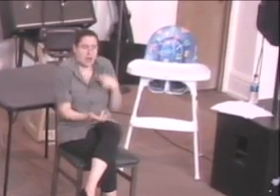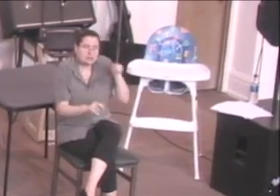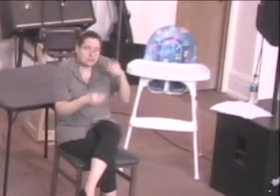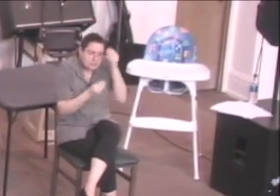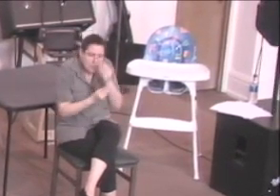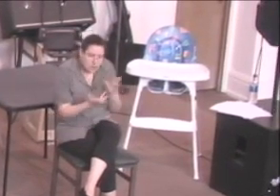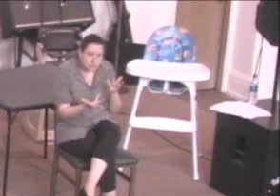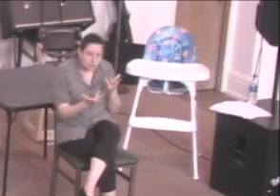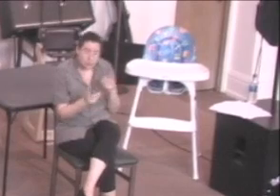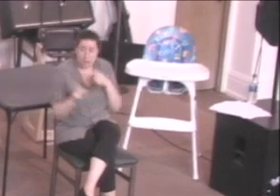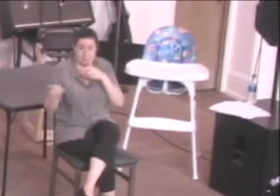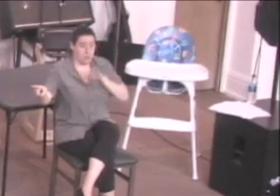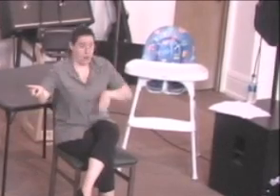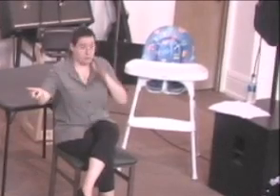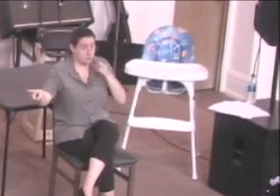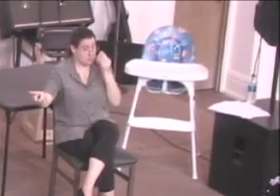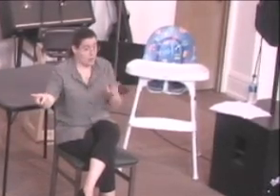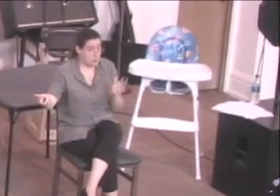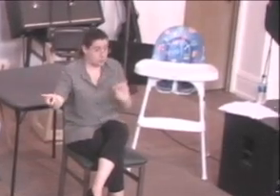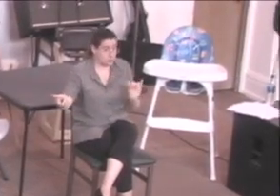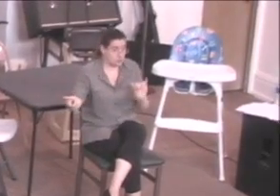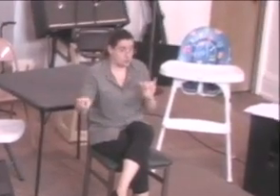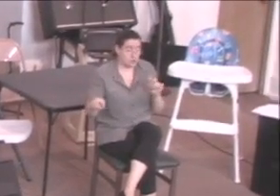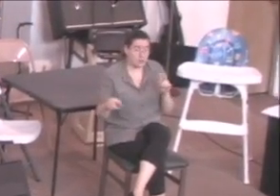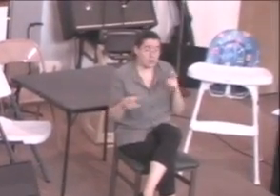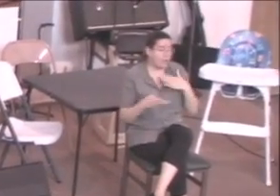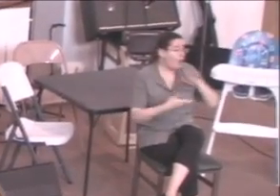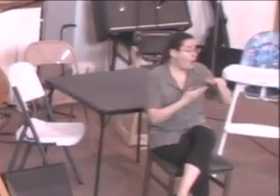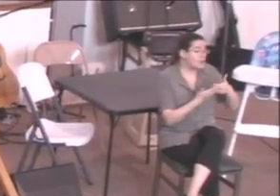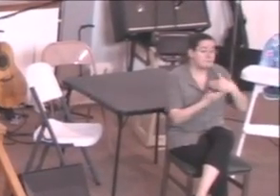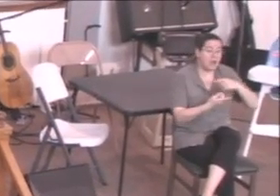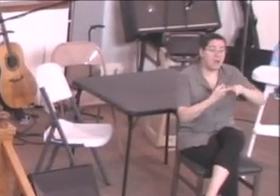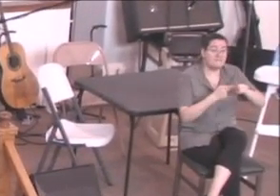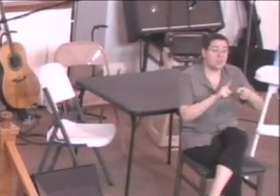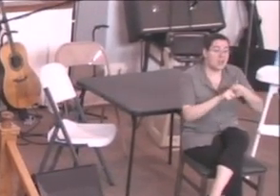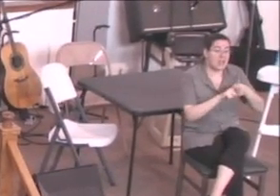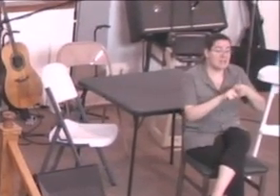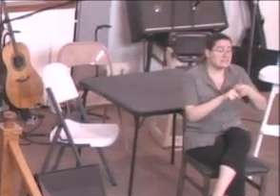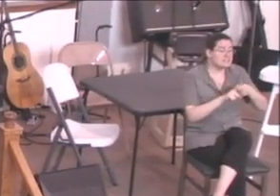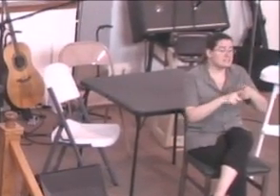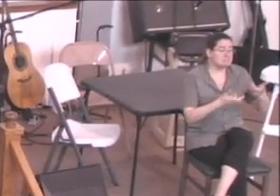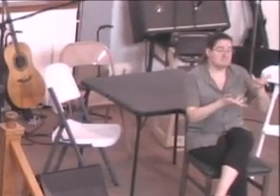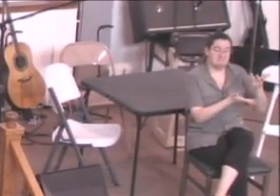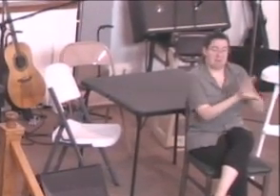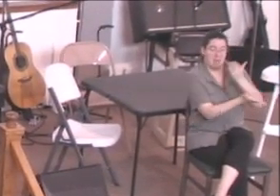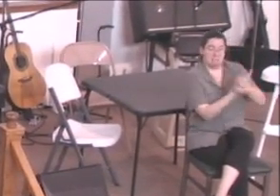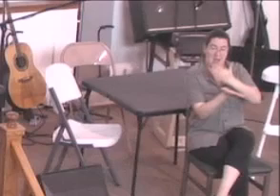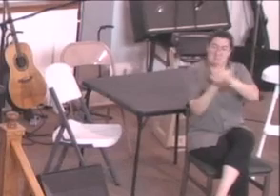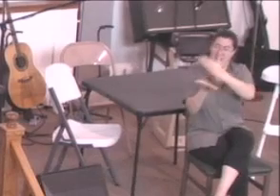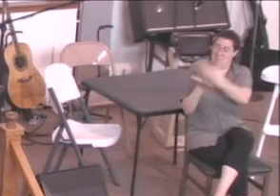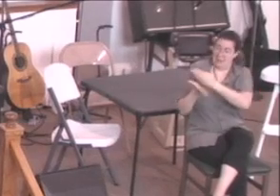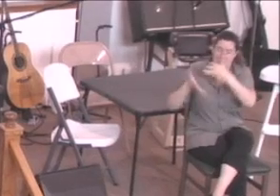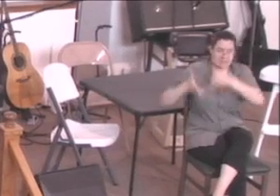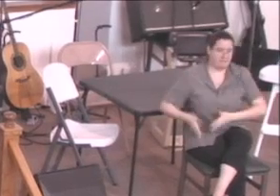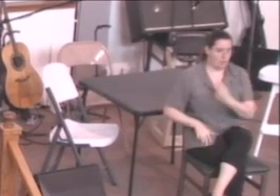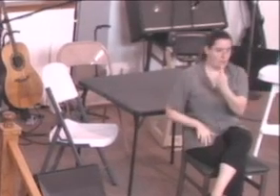that, and she'll tell you, I lost every one of my friends except one. Every one